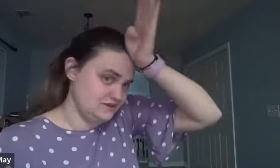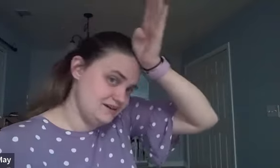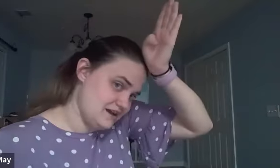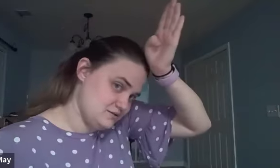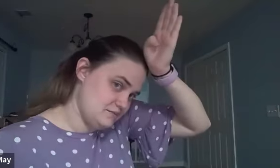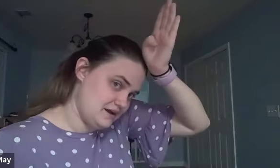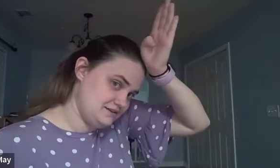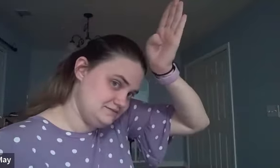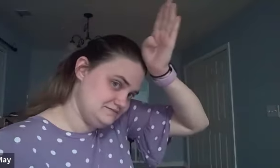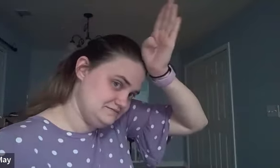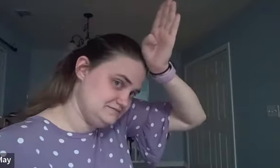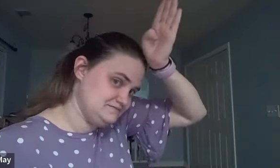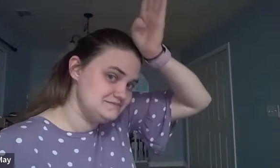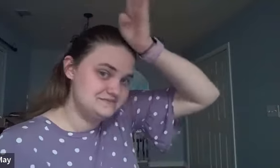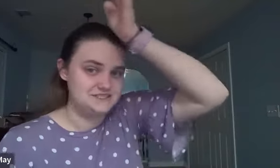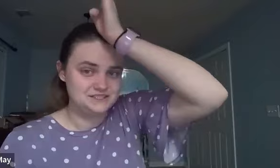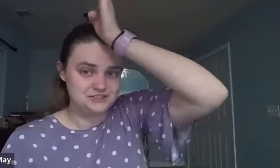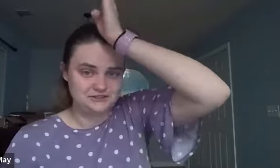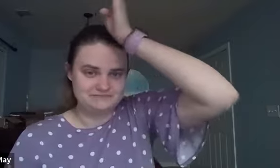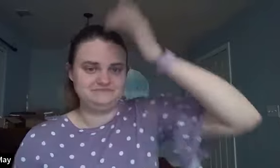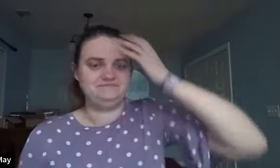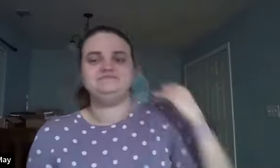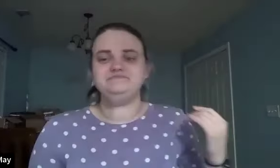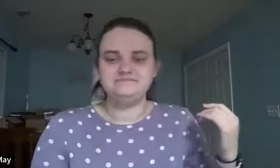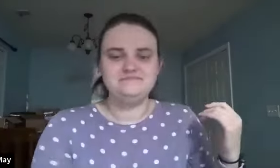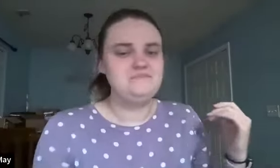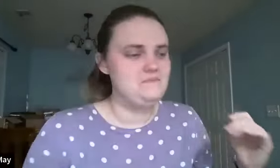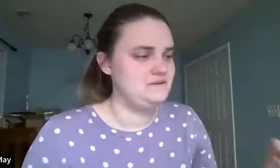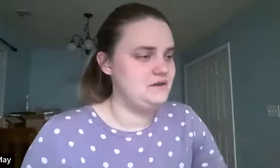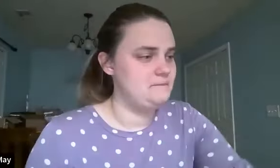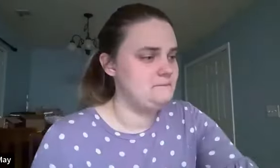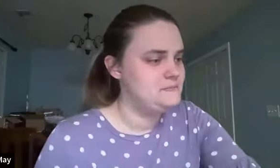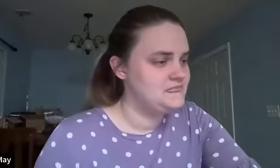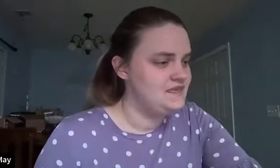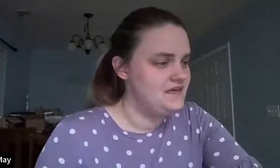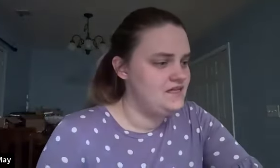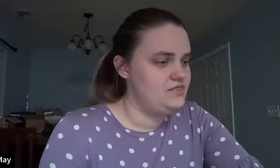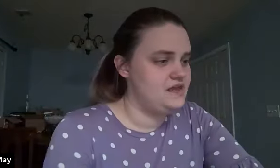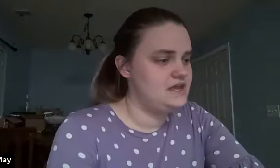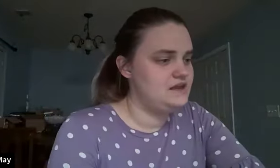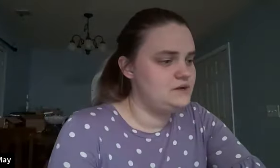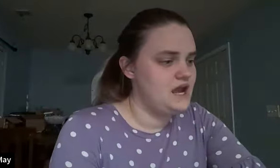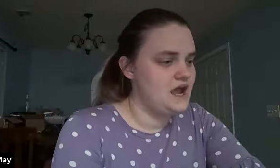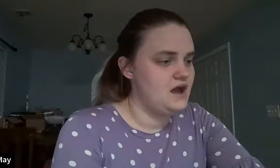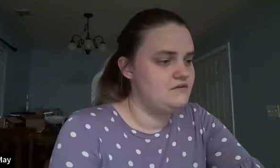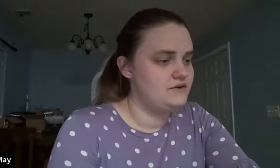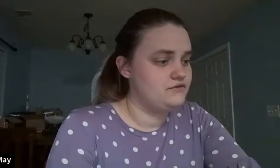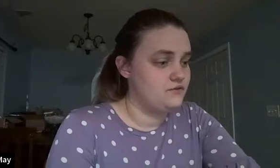usually I do it up high. Shark. Okay. Then we have